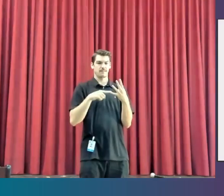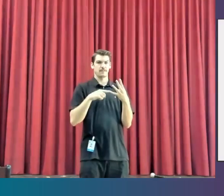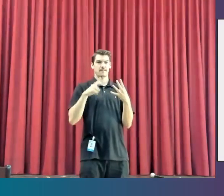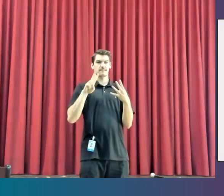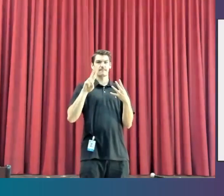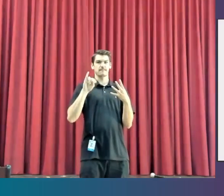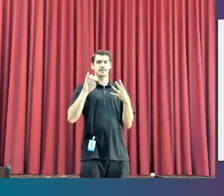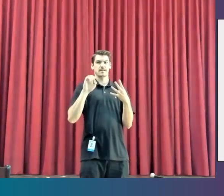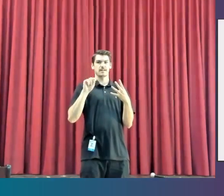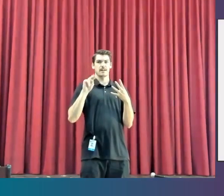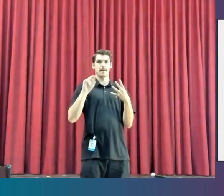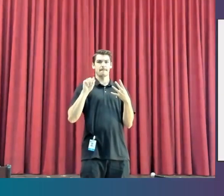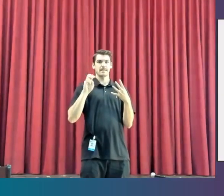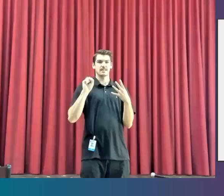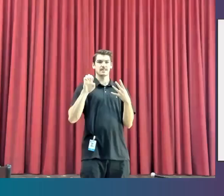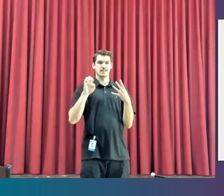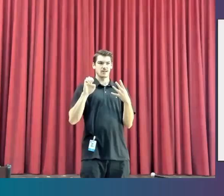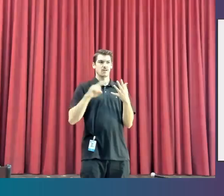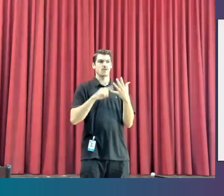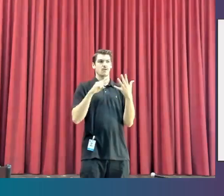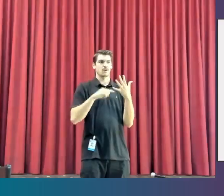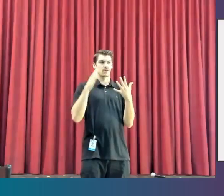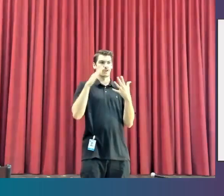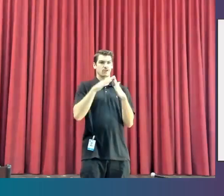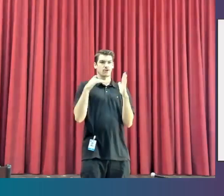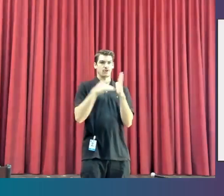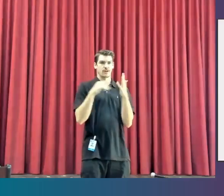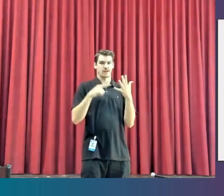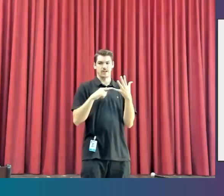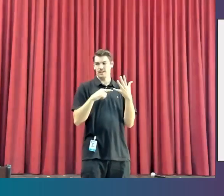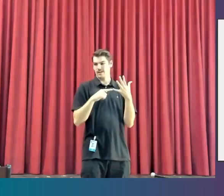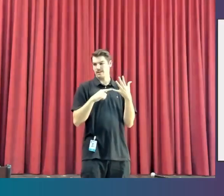Vietnamese, or Korean,